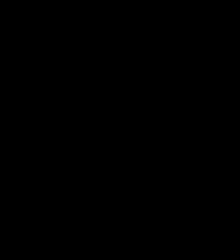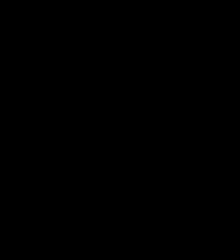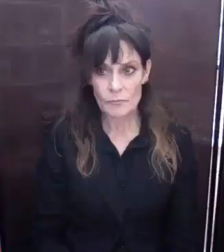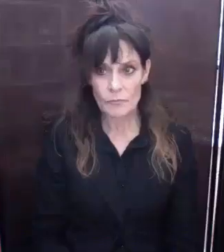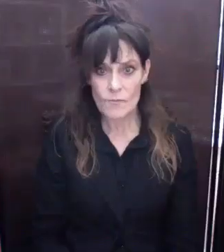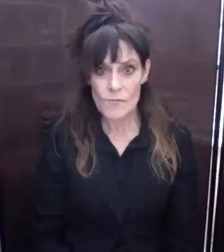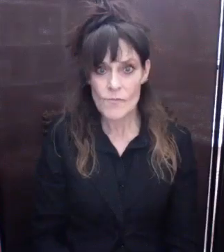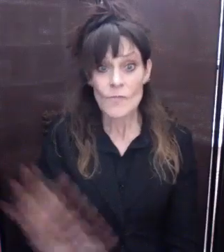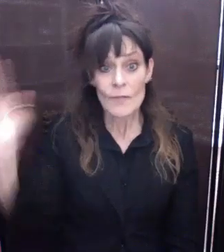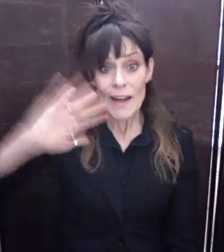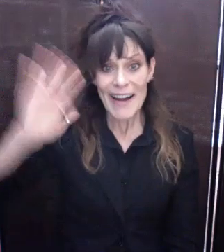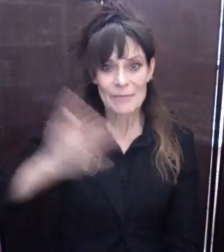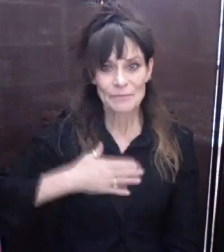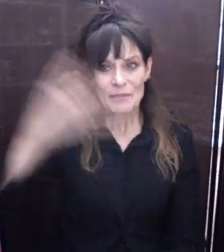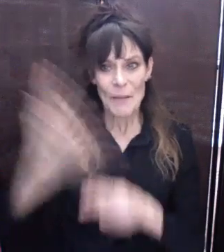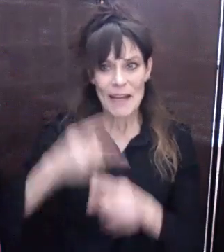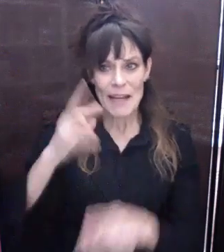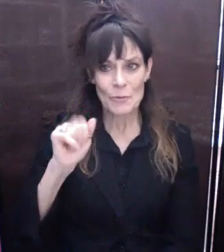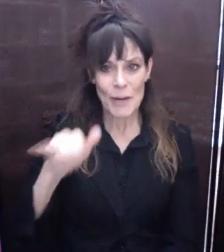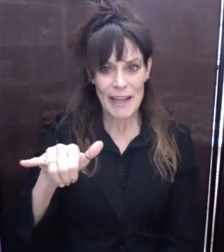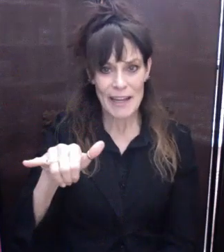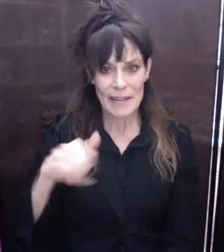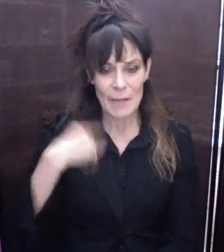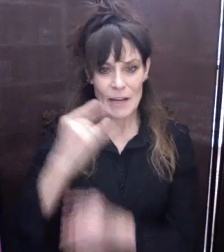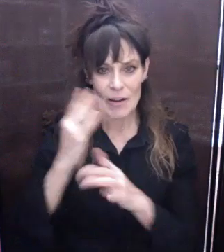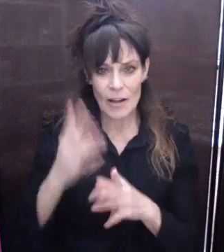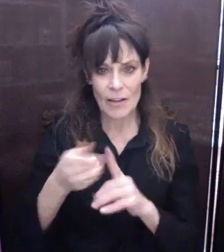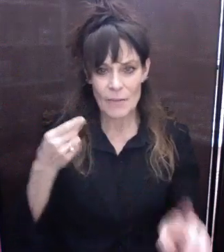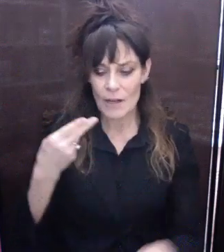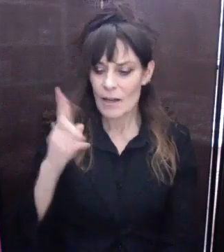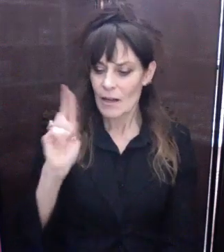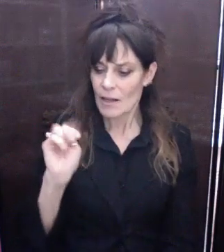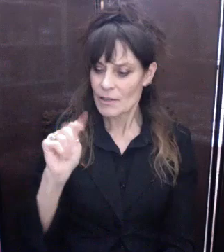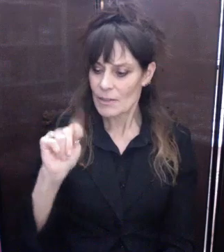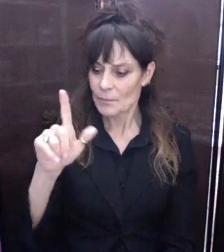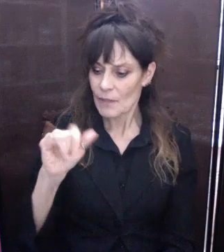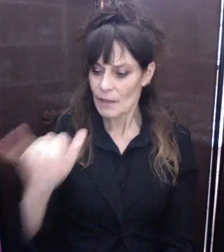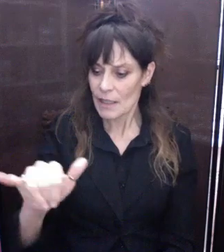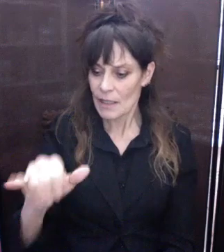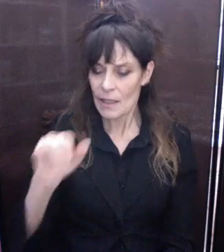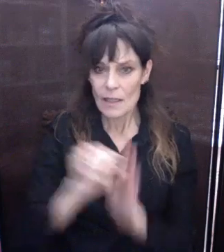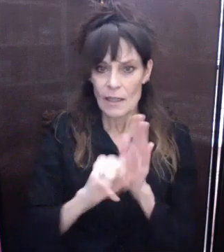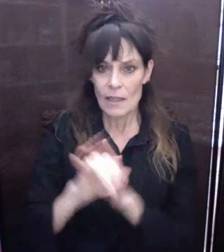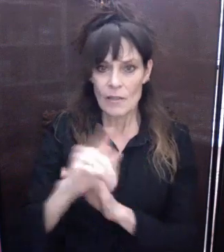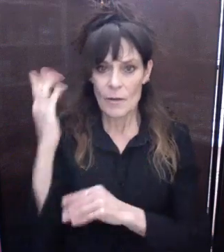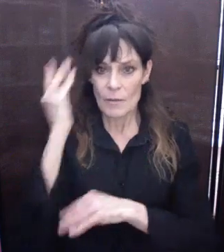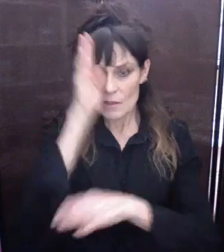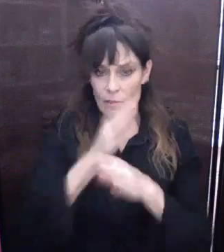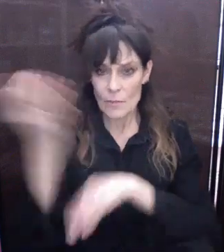Hi, everybody. I'm Ray. I'm an alcoholic from Huntley, Illinois. My sobriety date is November 11th,